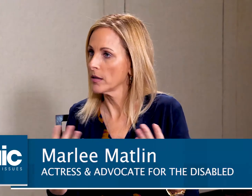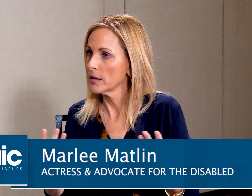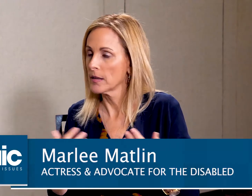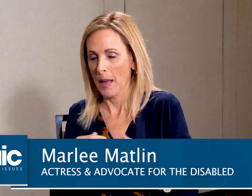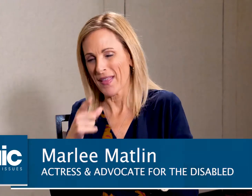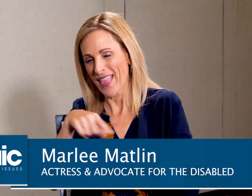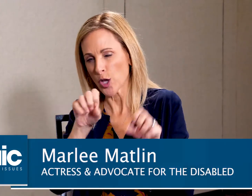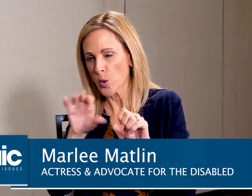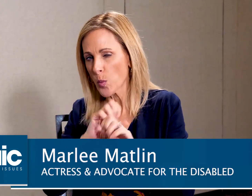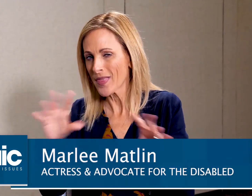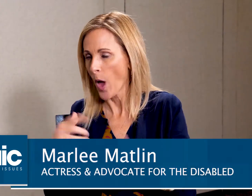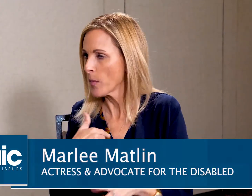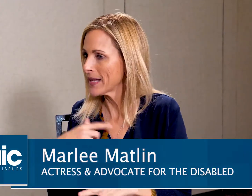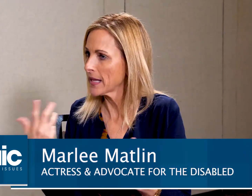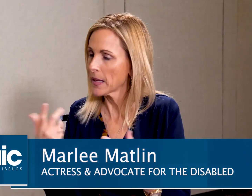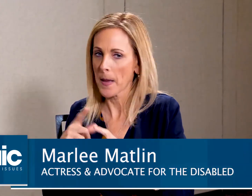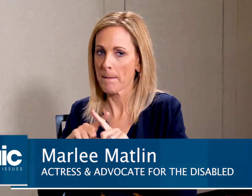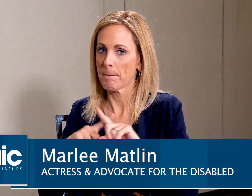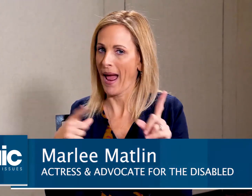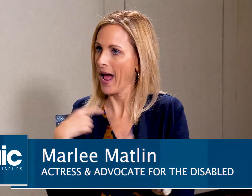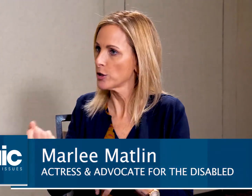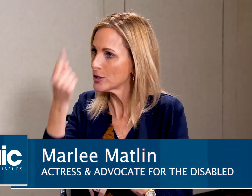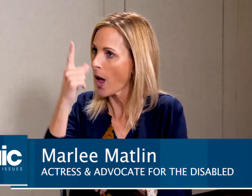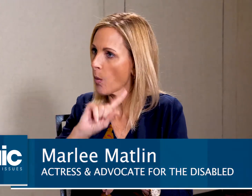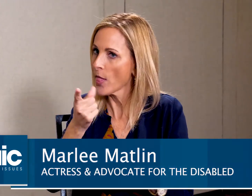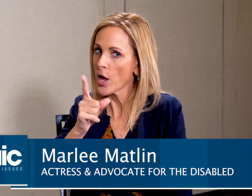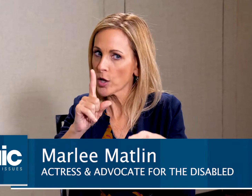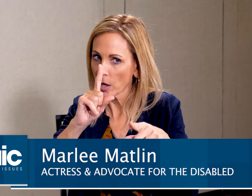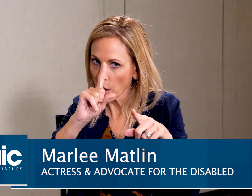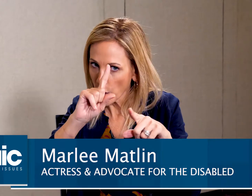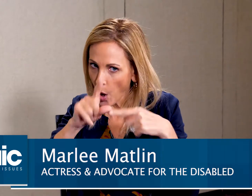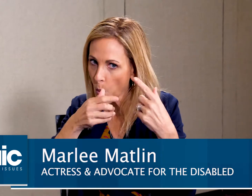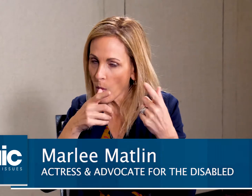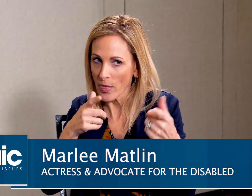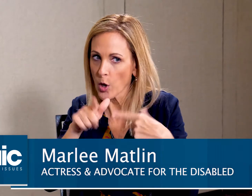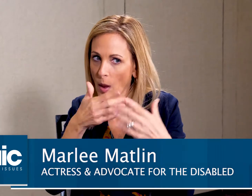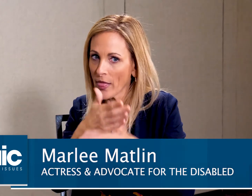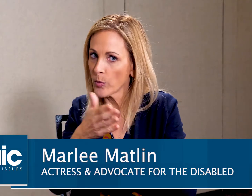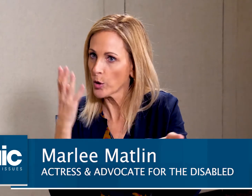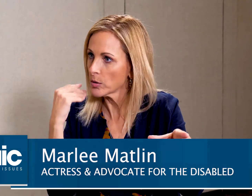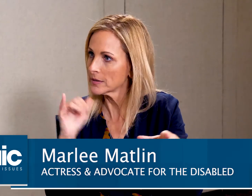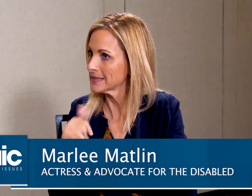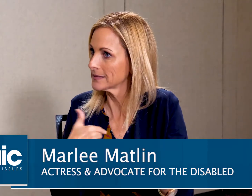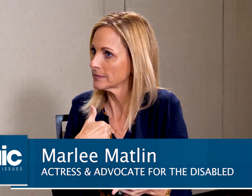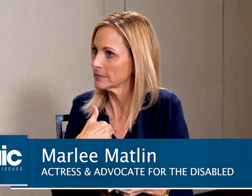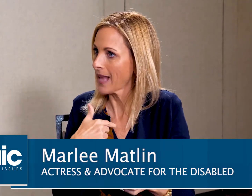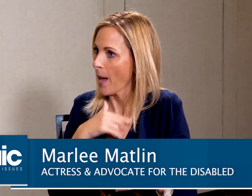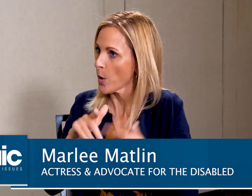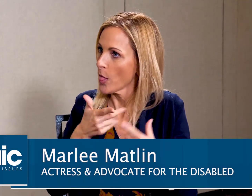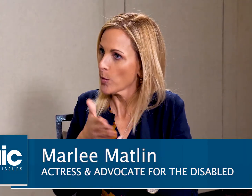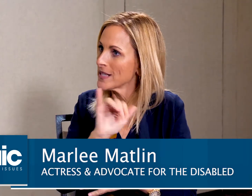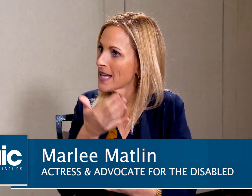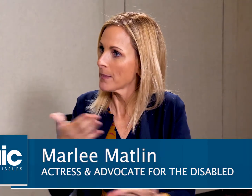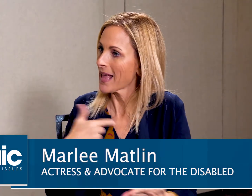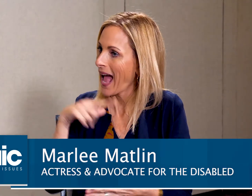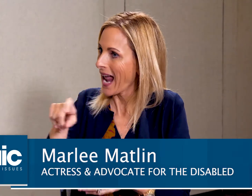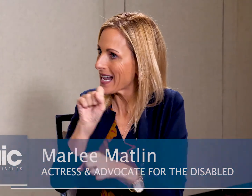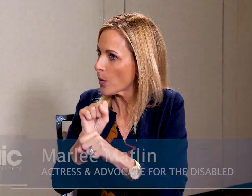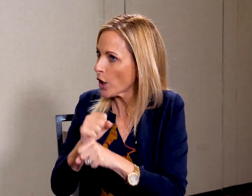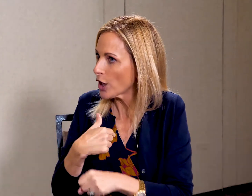think they could certainly do it without me, but I understand what they're going through, because it's what I went through, and I